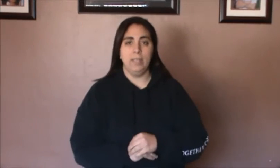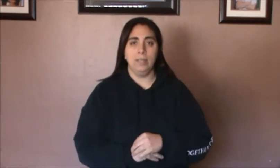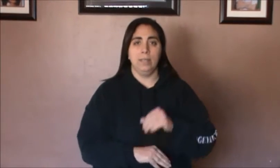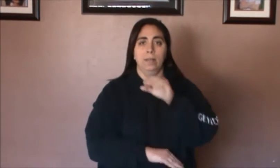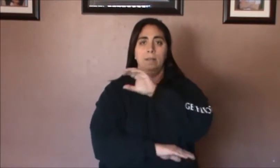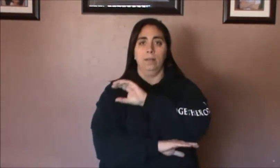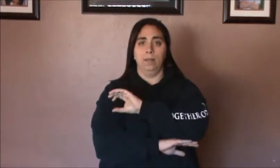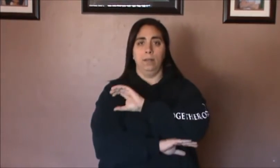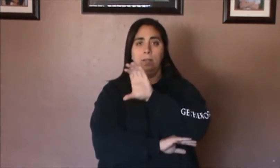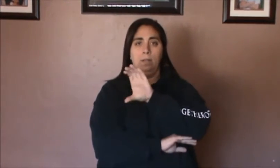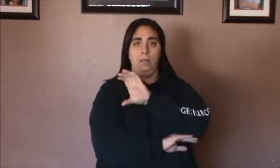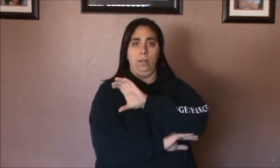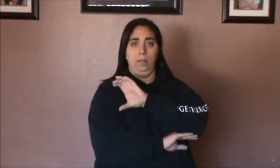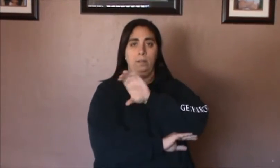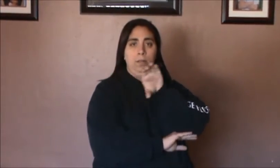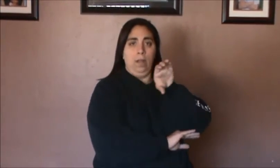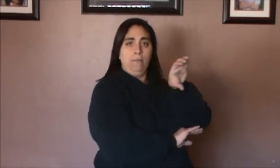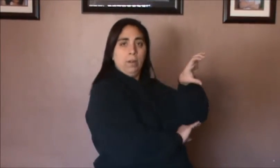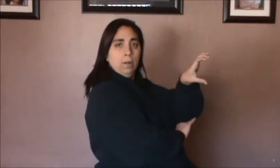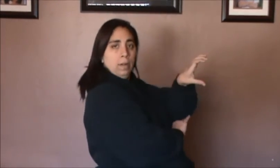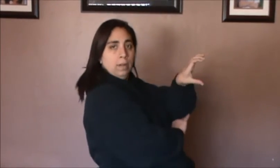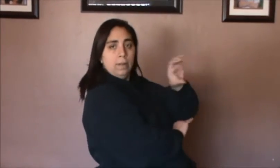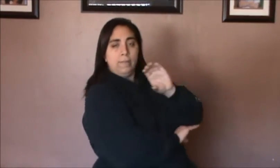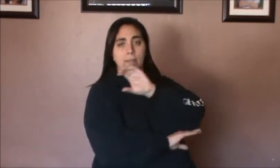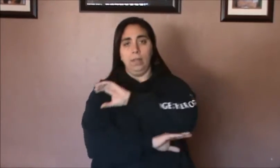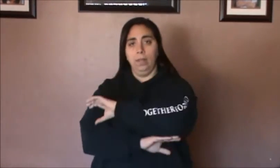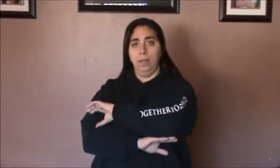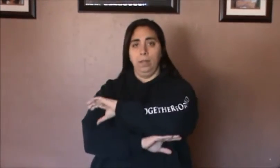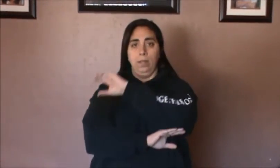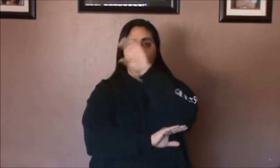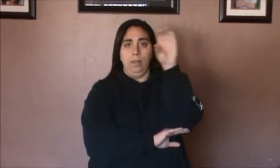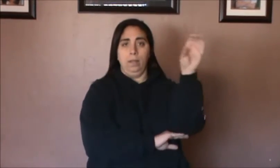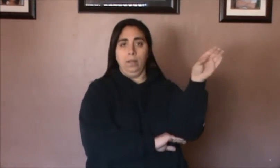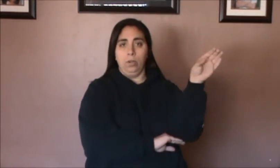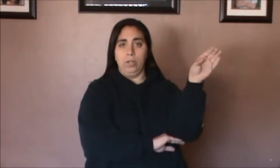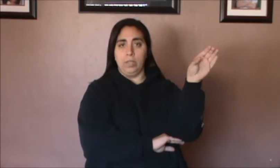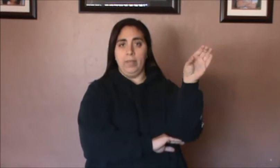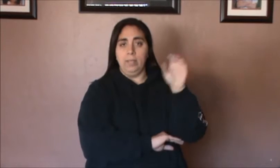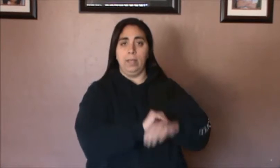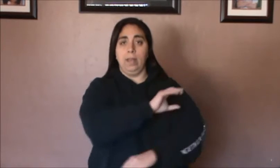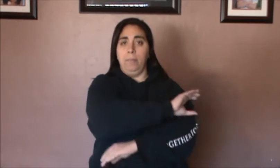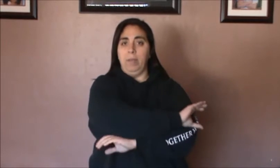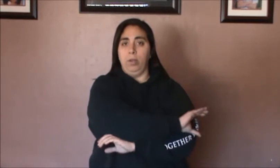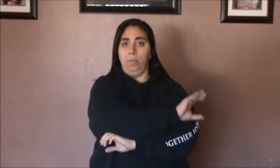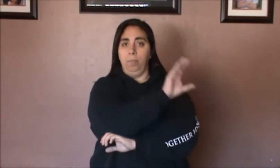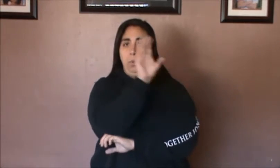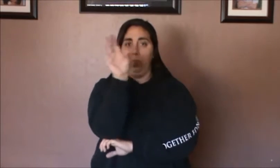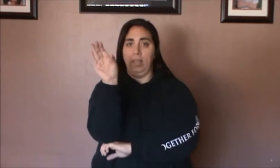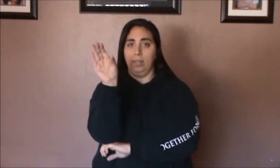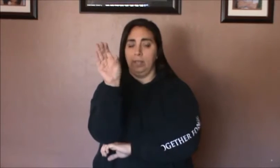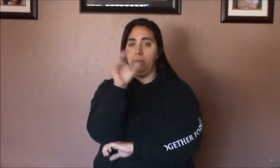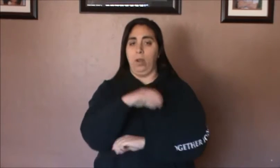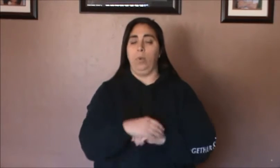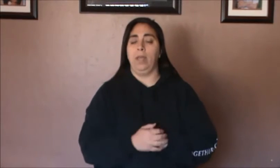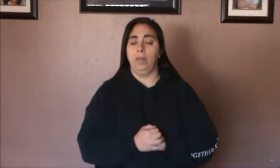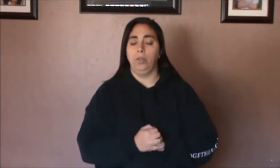Christmas, you have your hand to see. Christmas, and it can be done both ways, doesn't matter what hand you